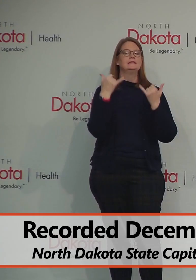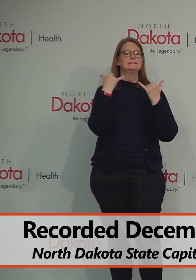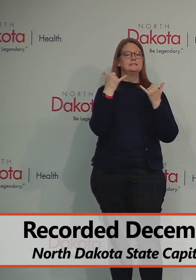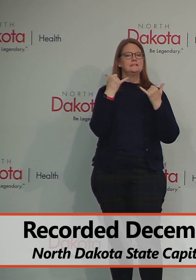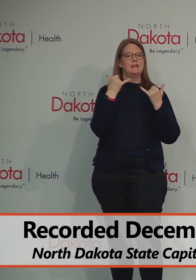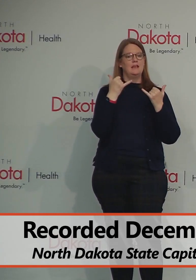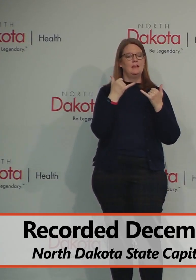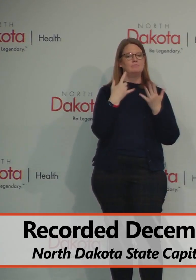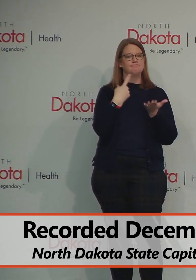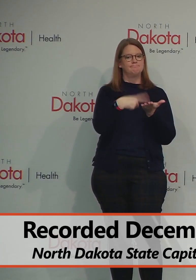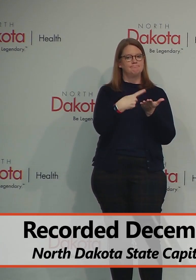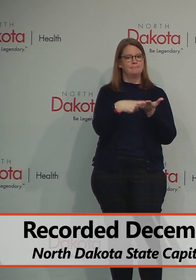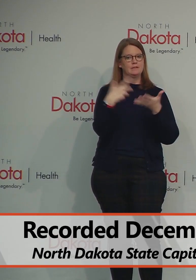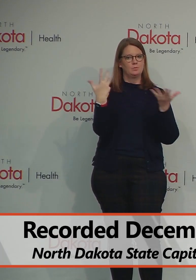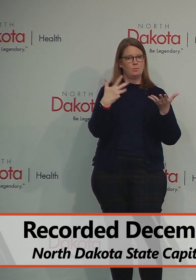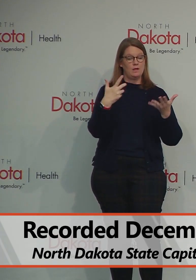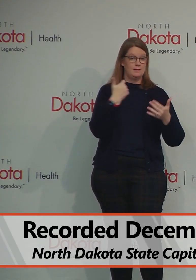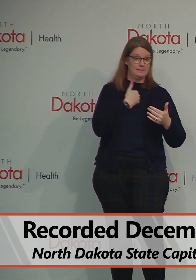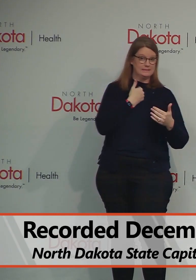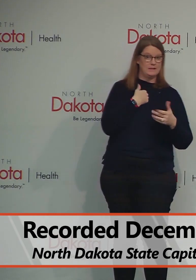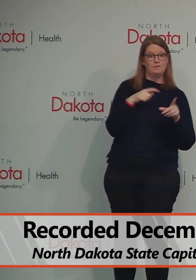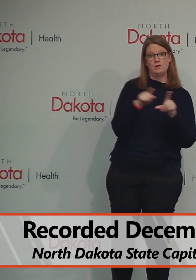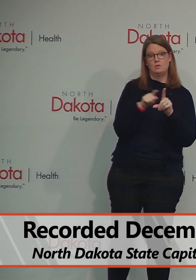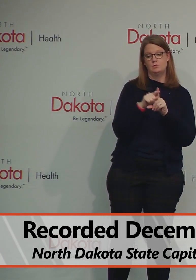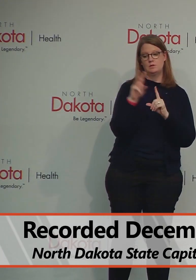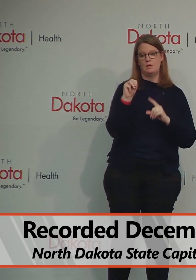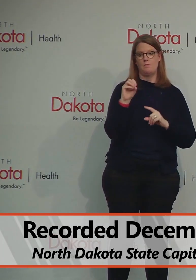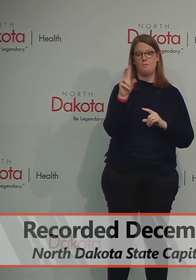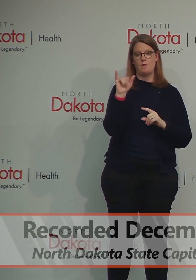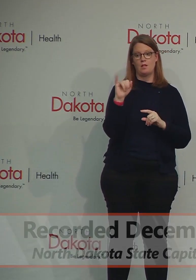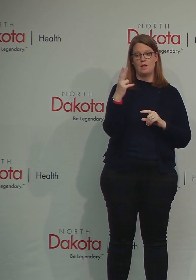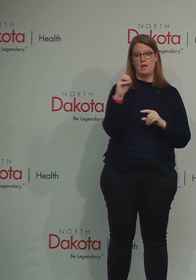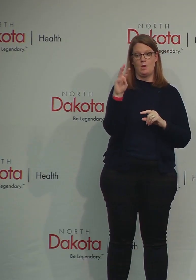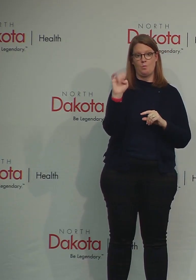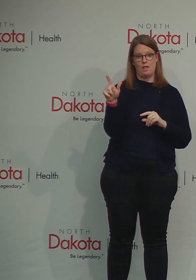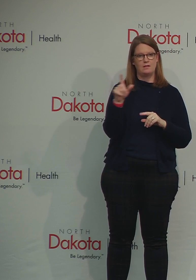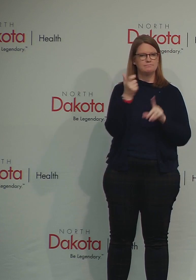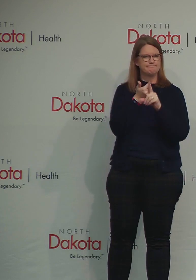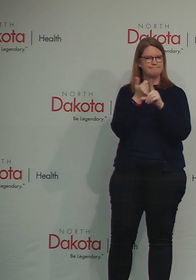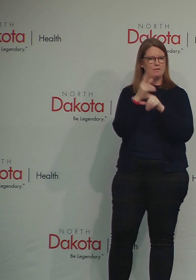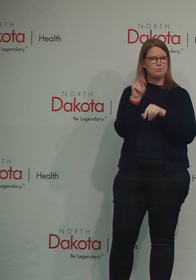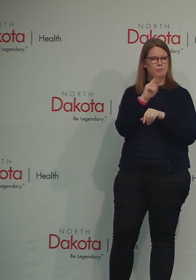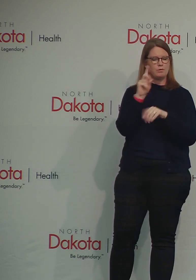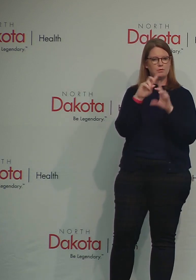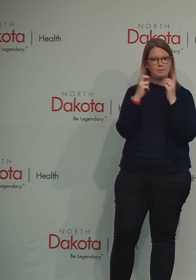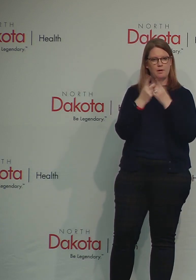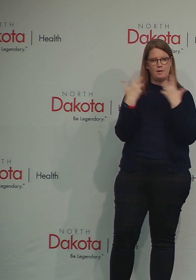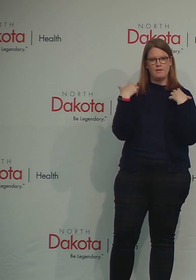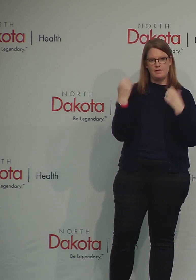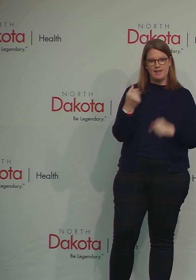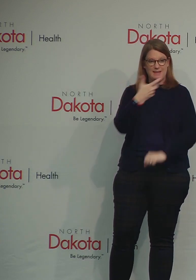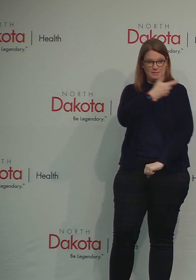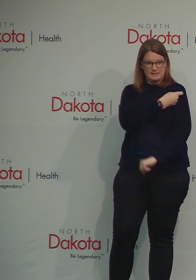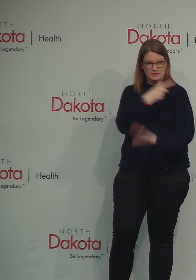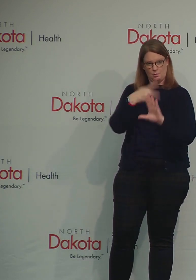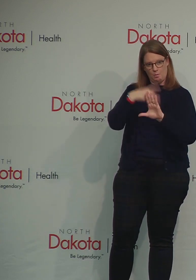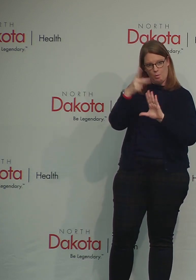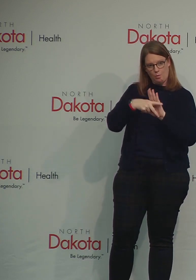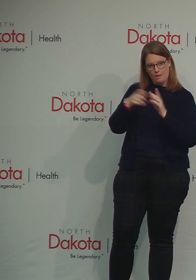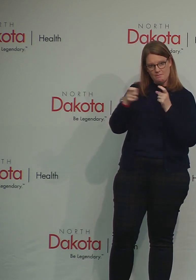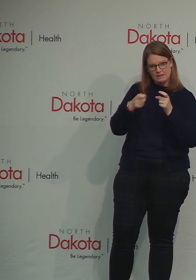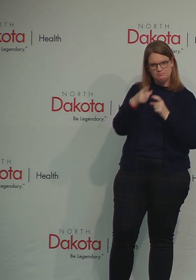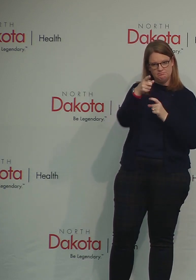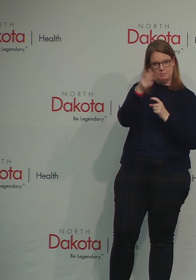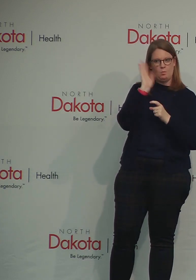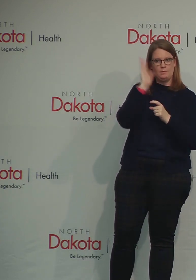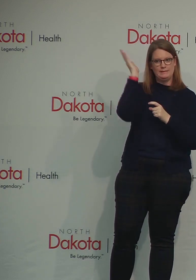the program, in addition to myself, we'll have Molly Howell, who's the North Dakota Department of Health Immunization Program Manager, will be speaking,